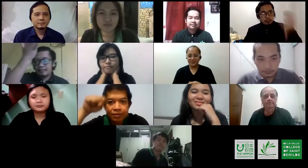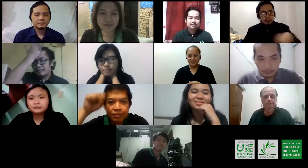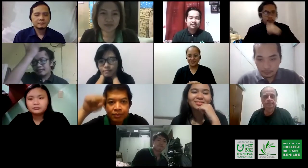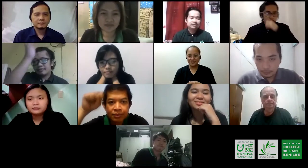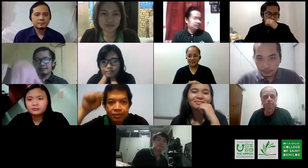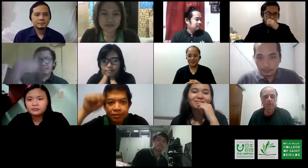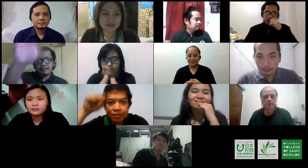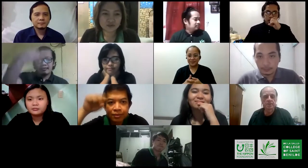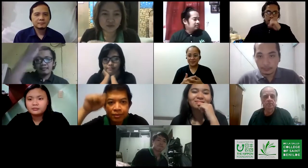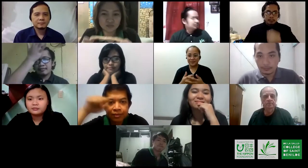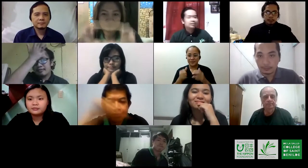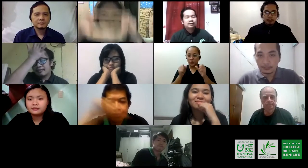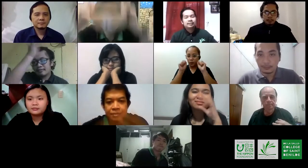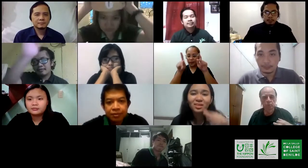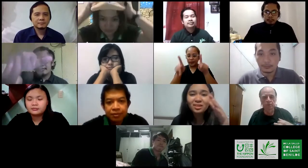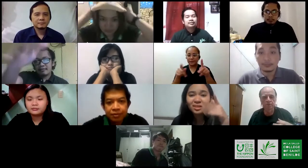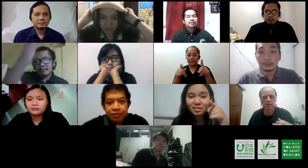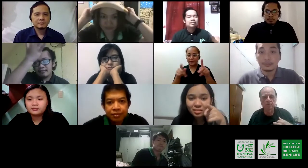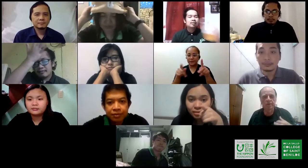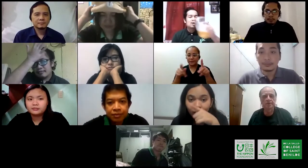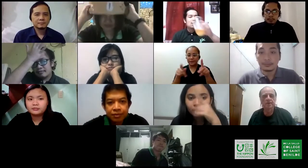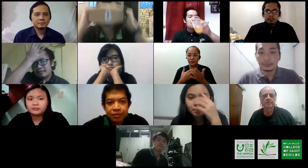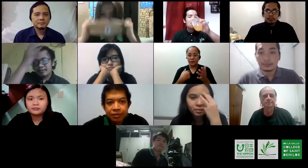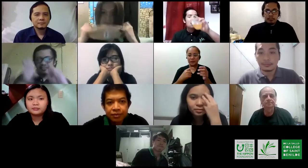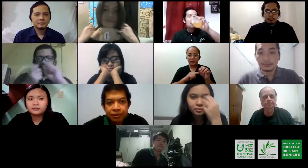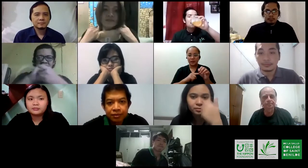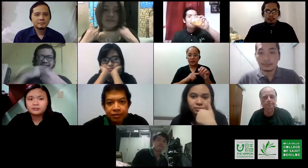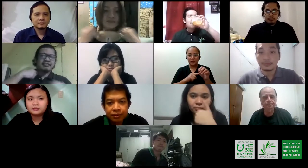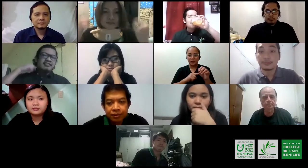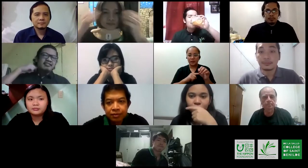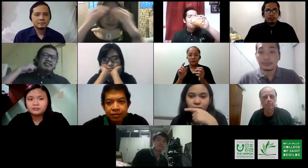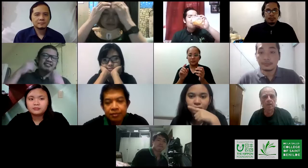Okay, so we'll start with,